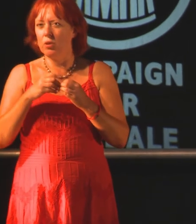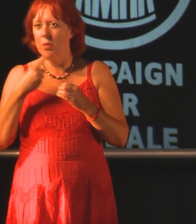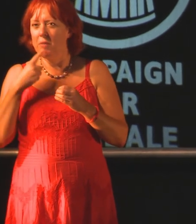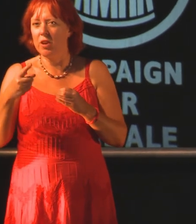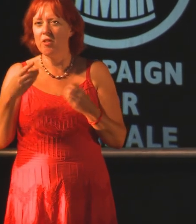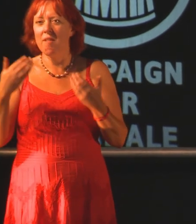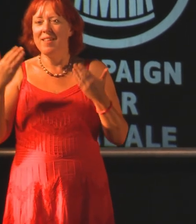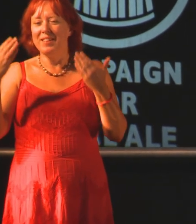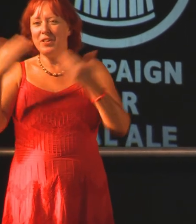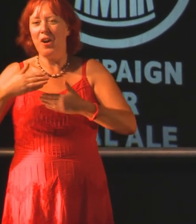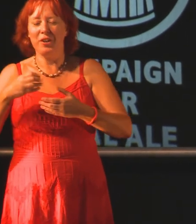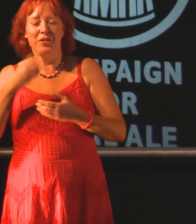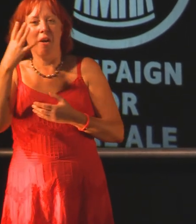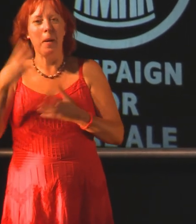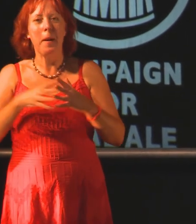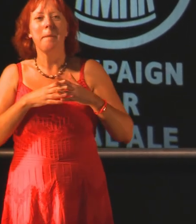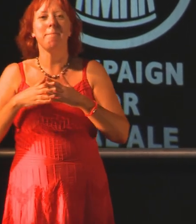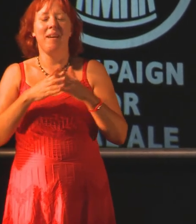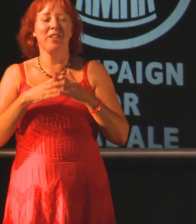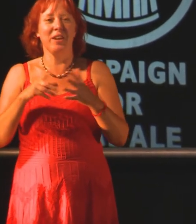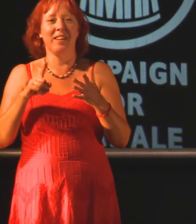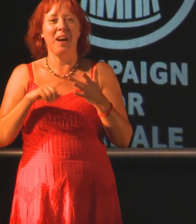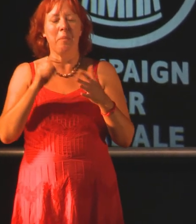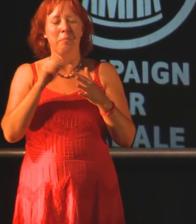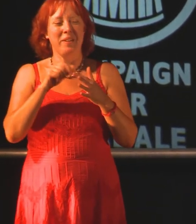to Dark Star American Pale Ale.